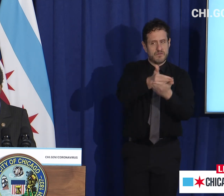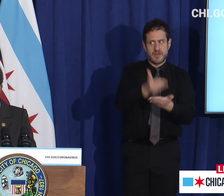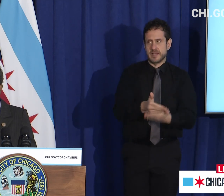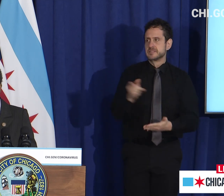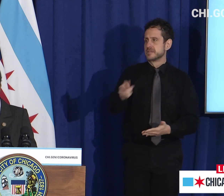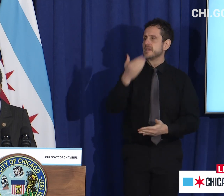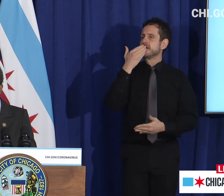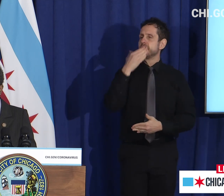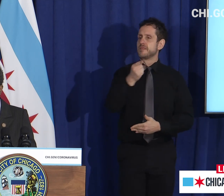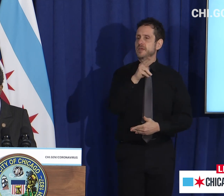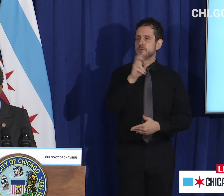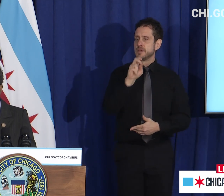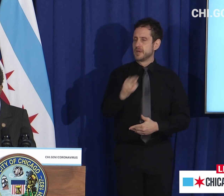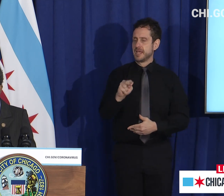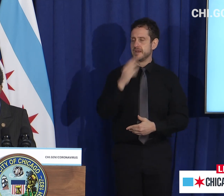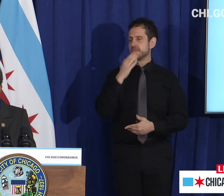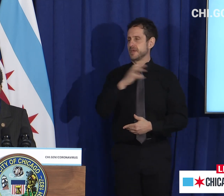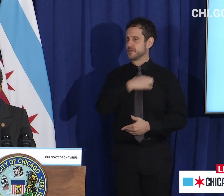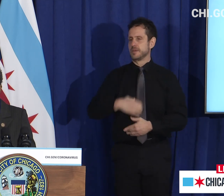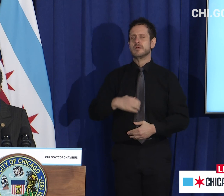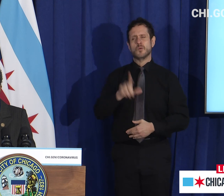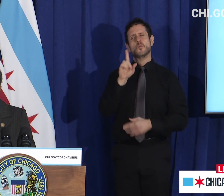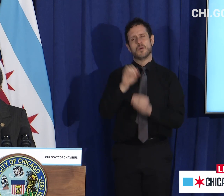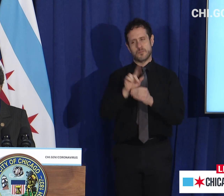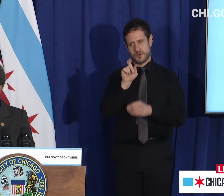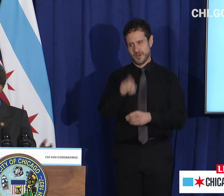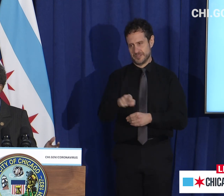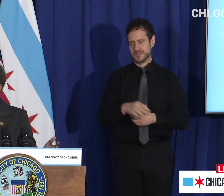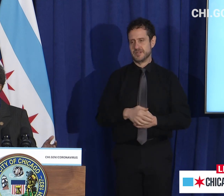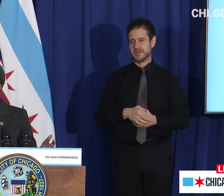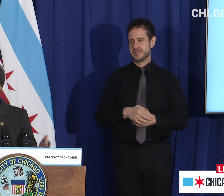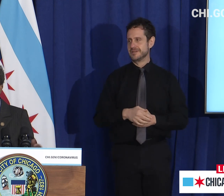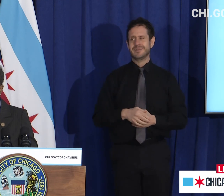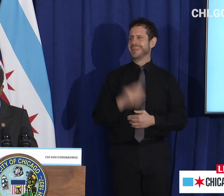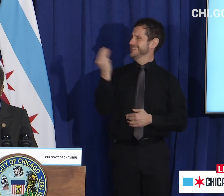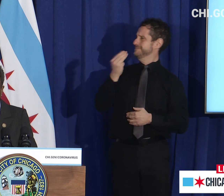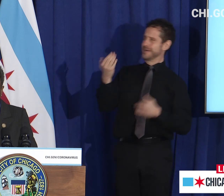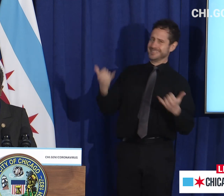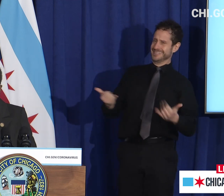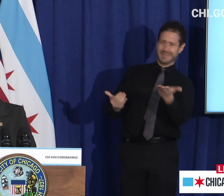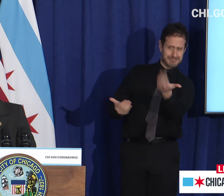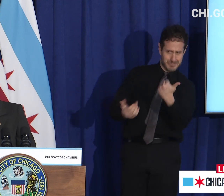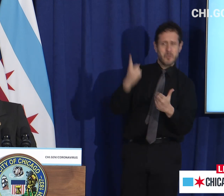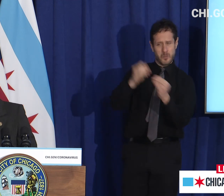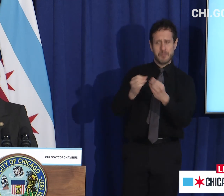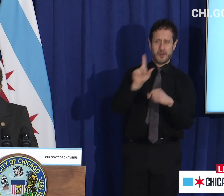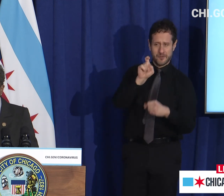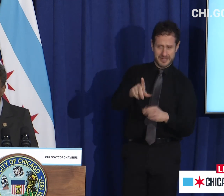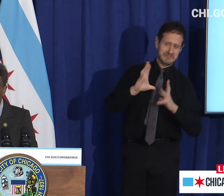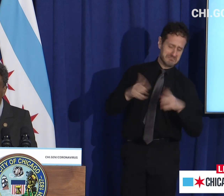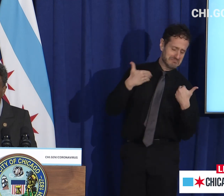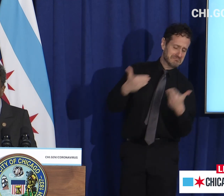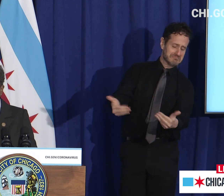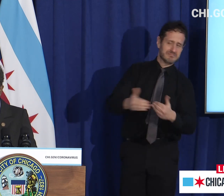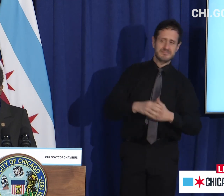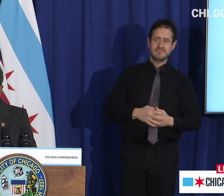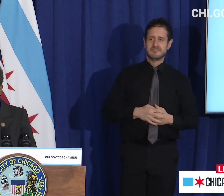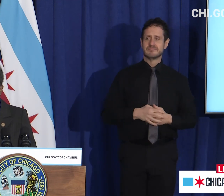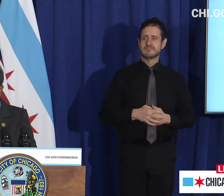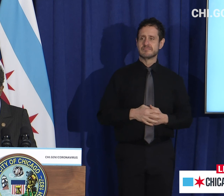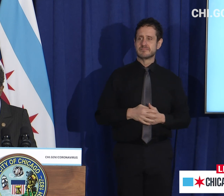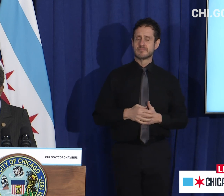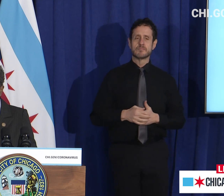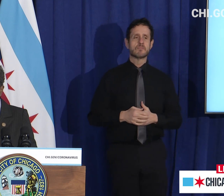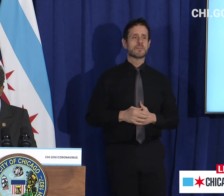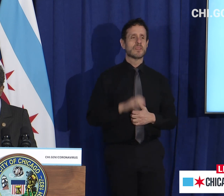you, Mayor. I'll give you one more question. From It's Amy- Monday. It's Monday. The Census